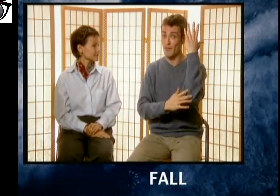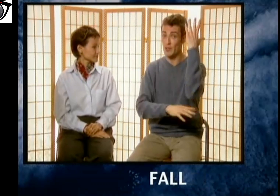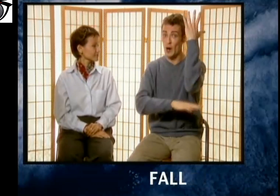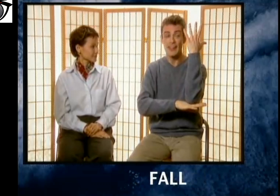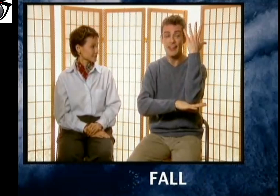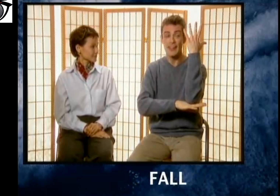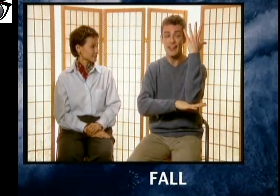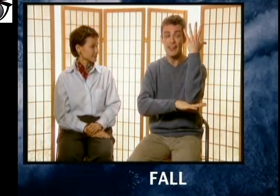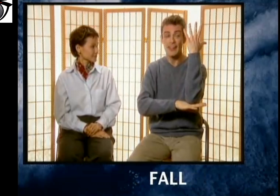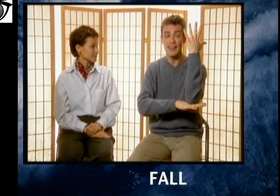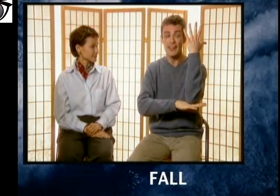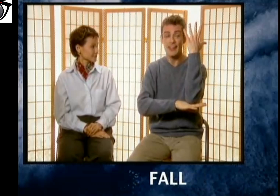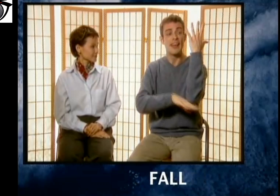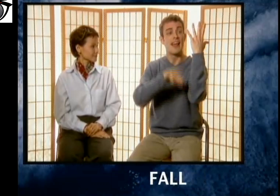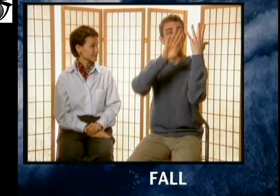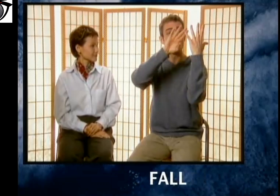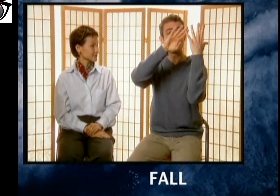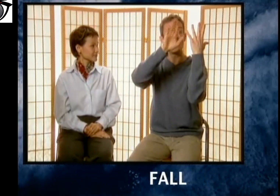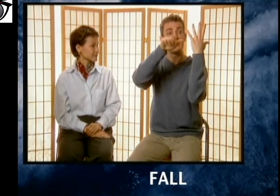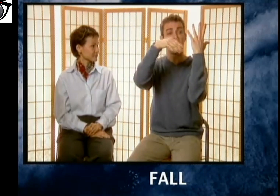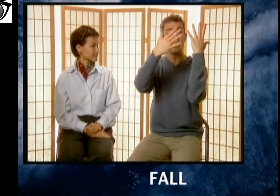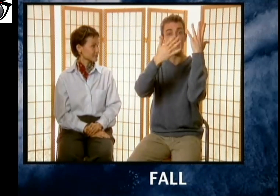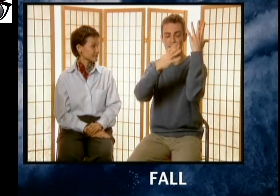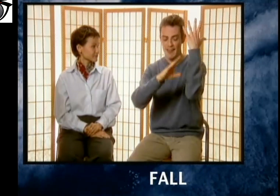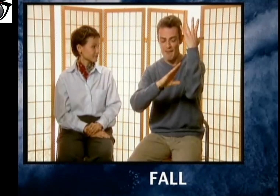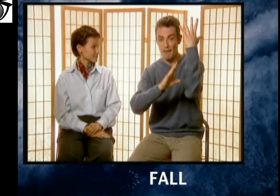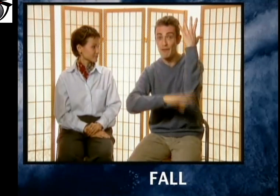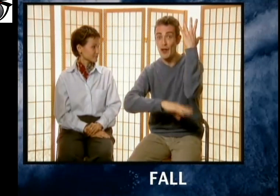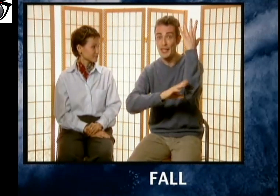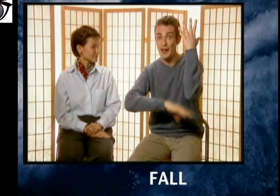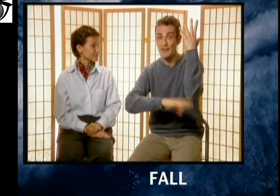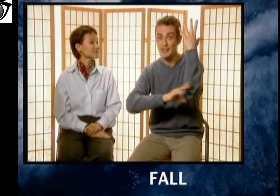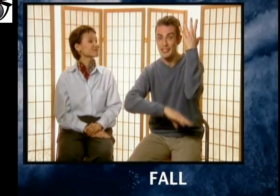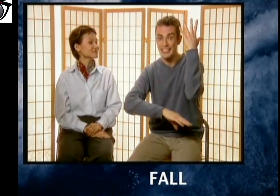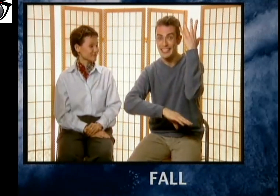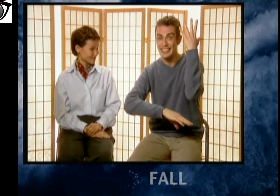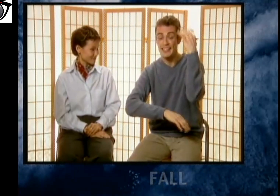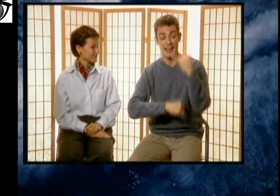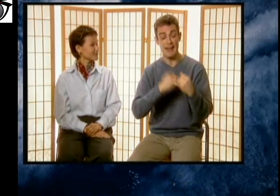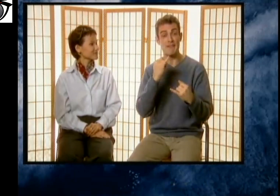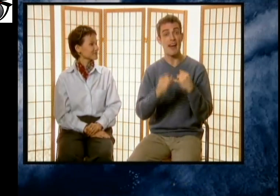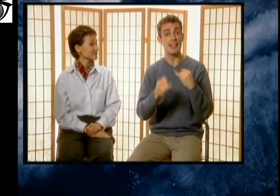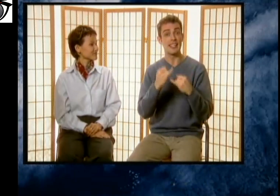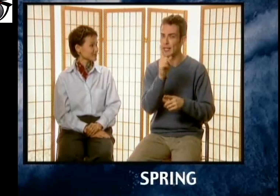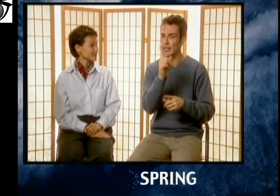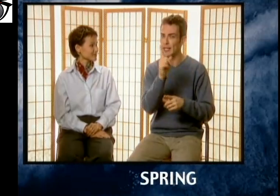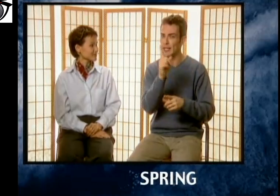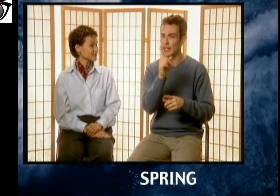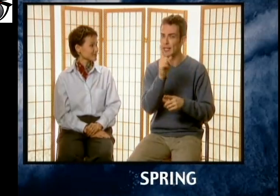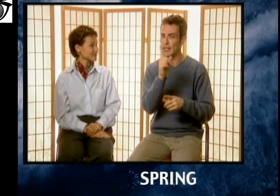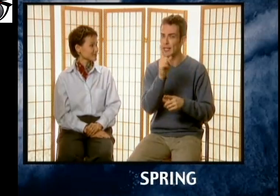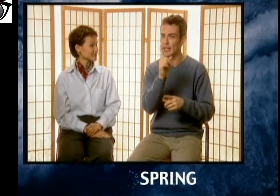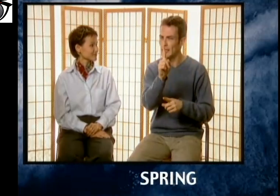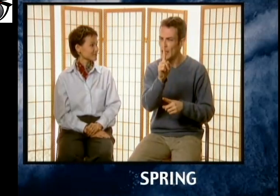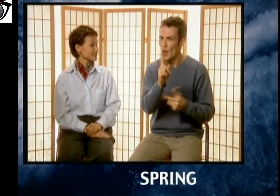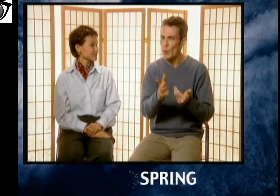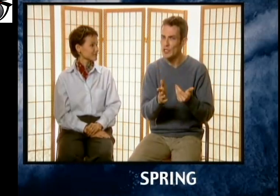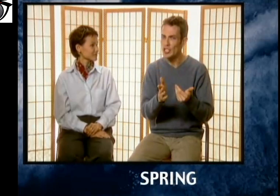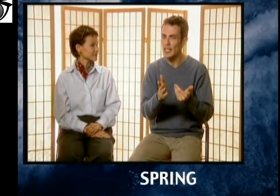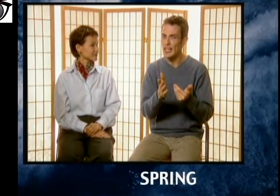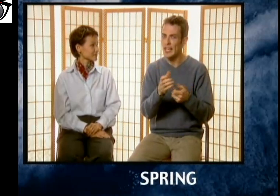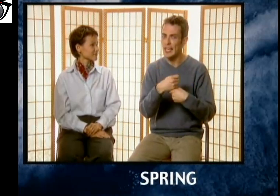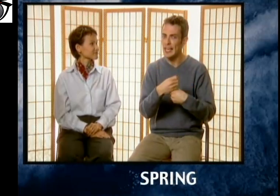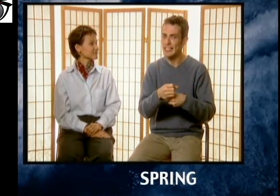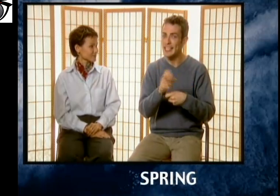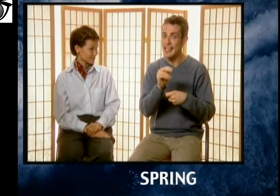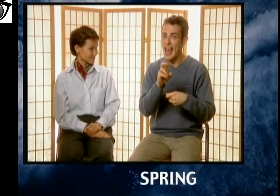you let your left arm be a tree, then it shows the leaves falling off the tree. And finally, spring,